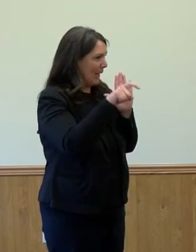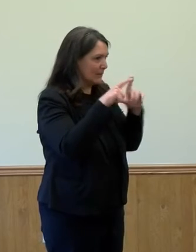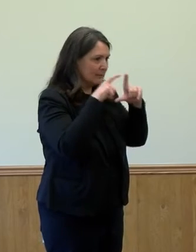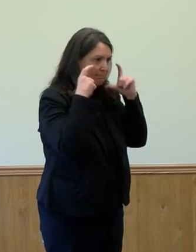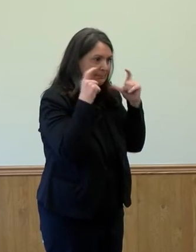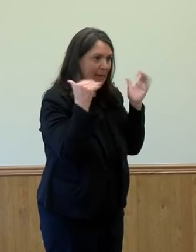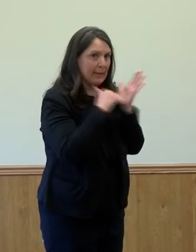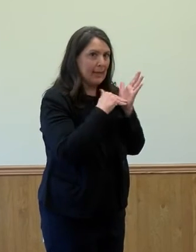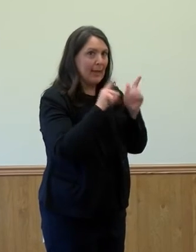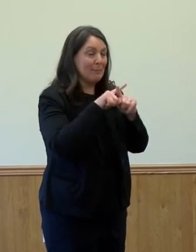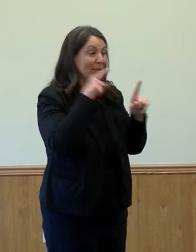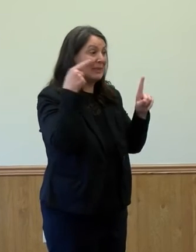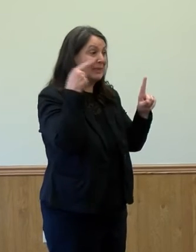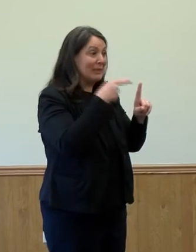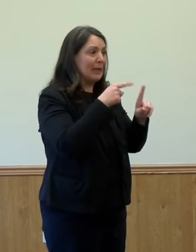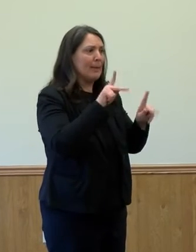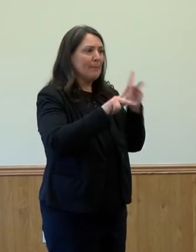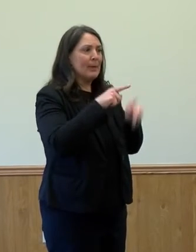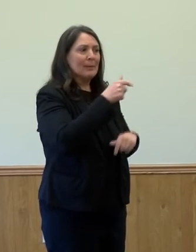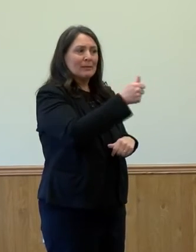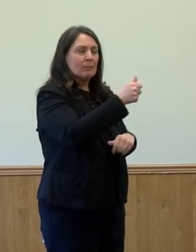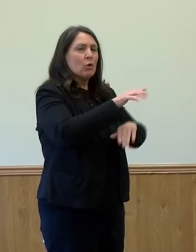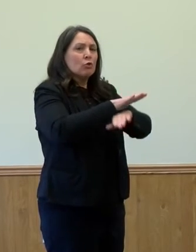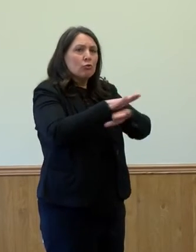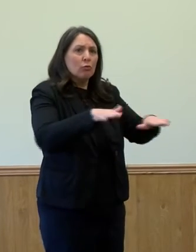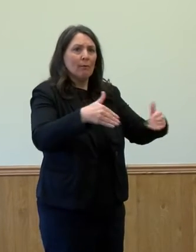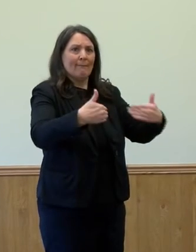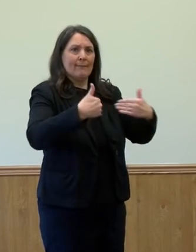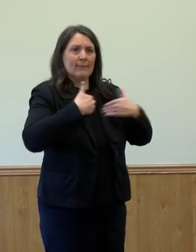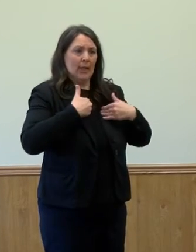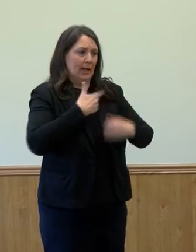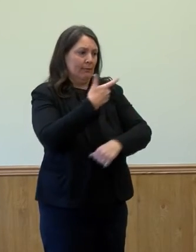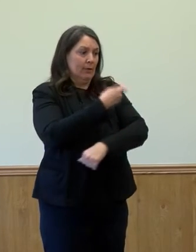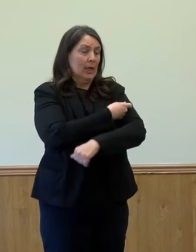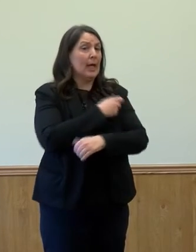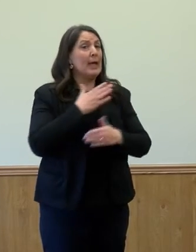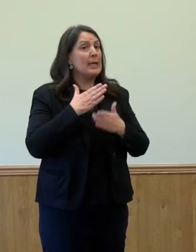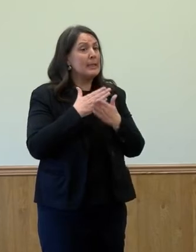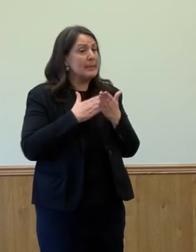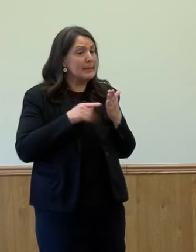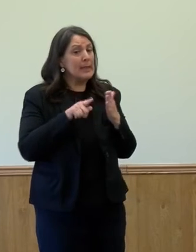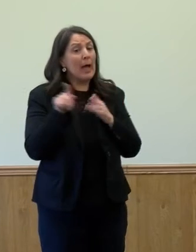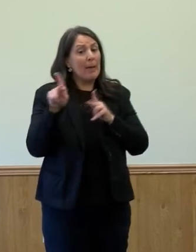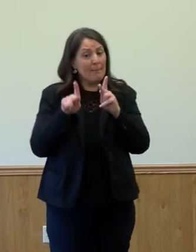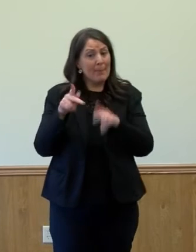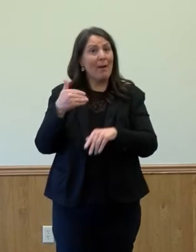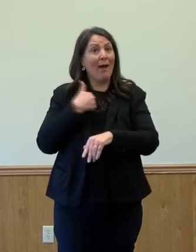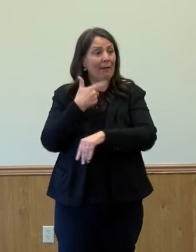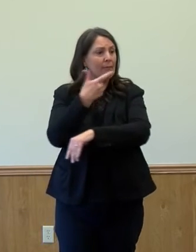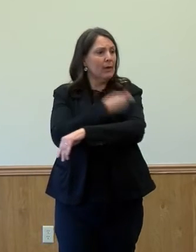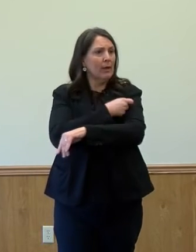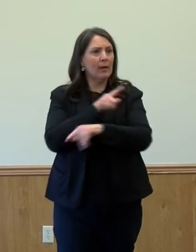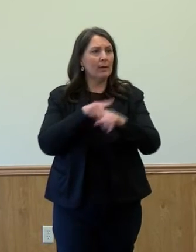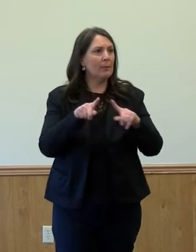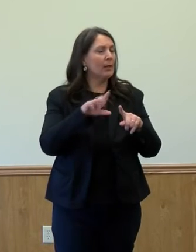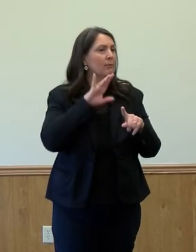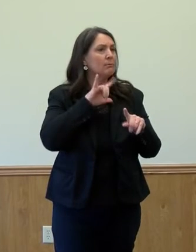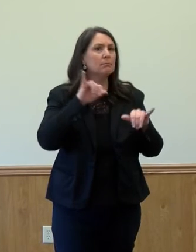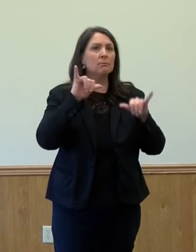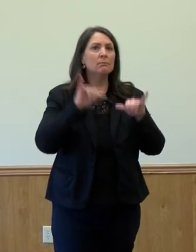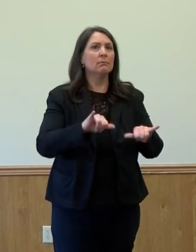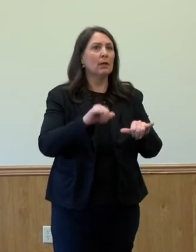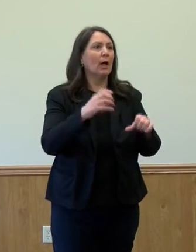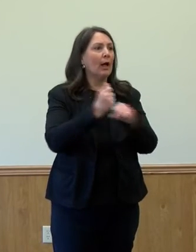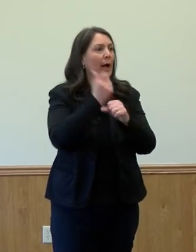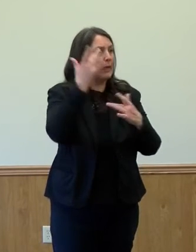it is unvaccinated individuals. Now, we have some breakthrough cases that are coming through, and a lot of those people are ones that, again, stepped up into the